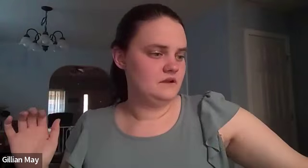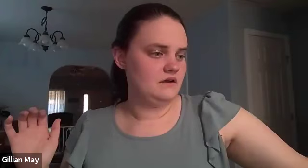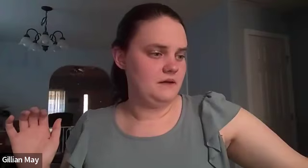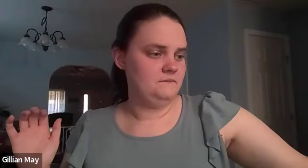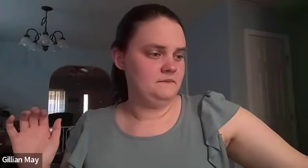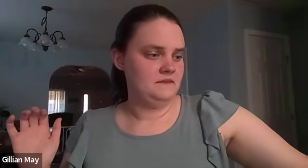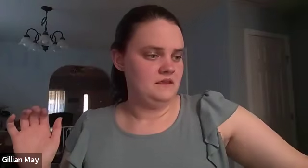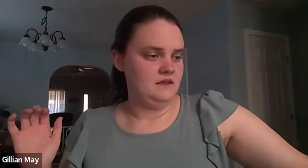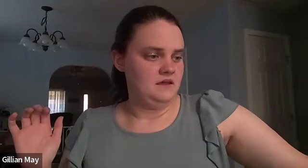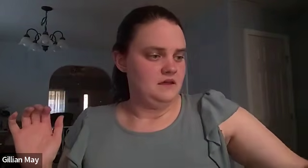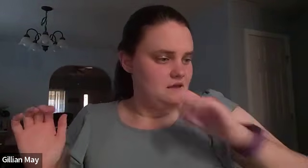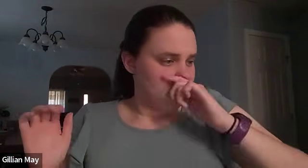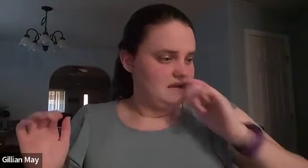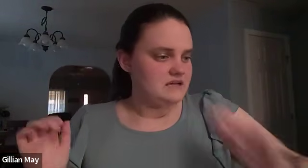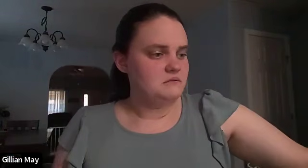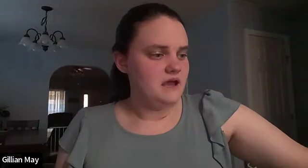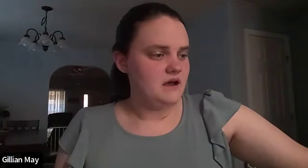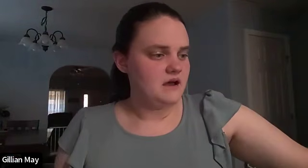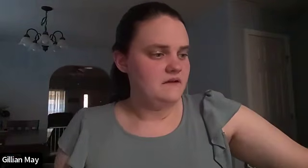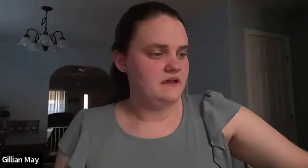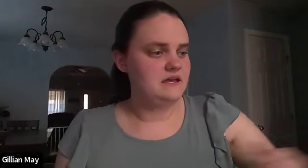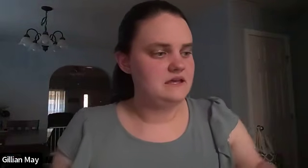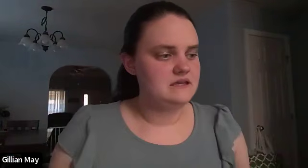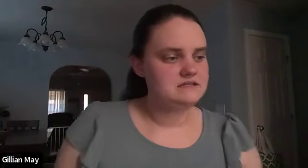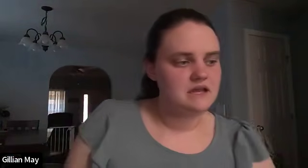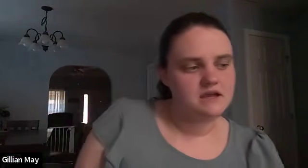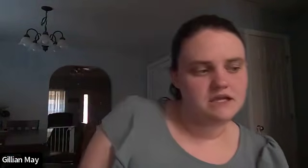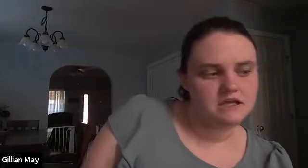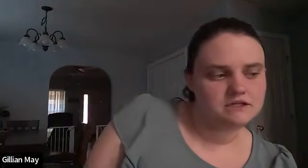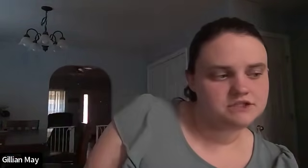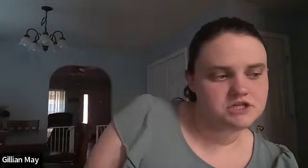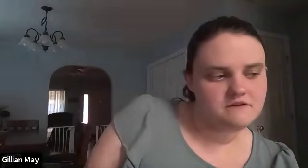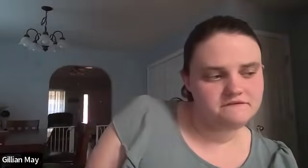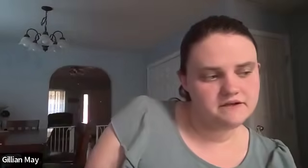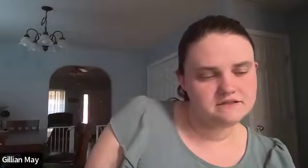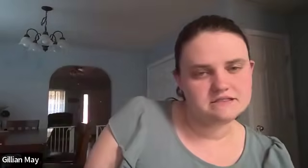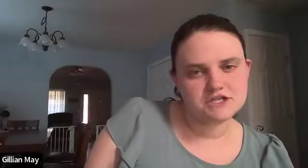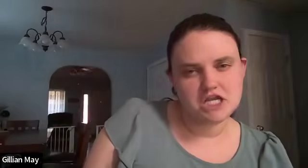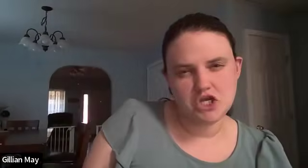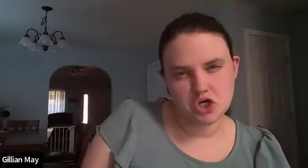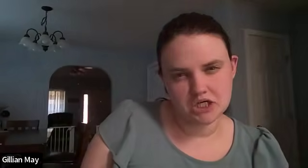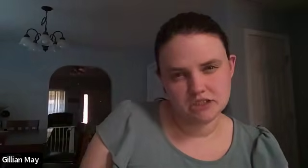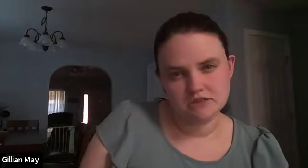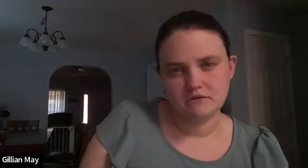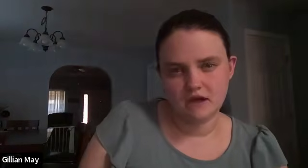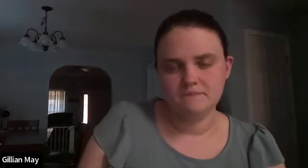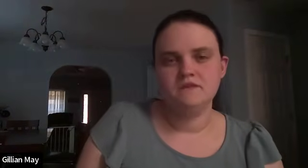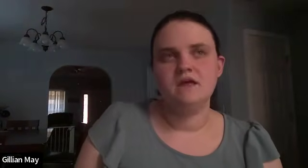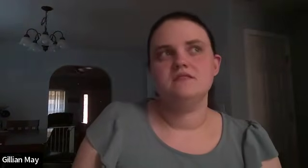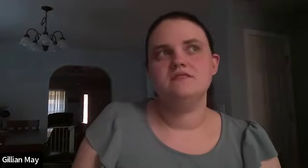All right. The next one we have is a chef slash a cook. Okay.